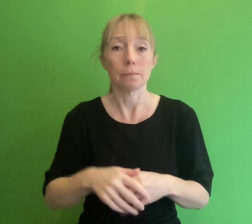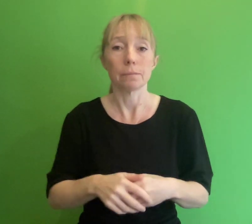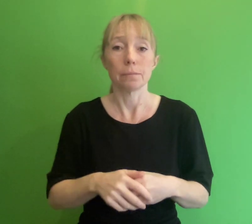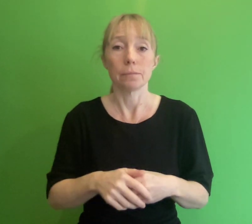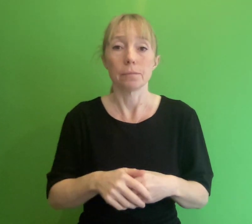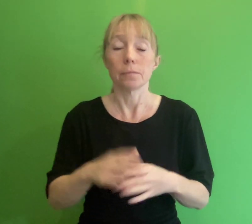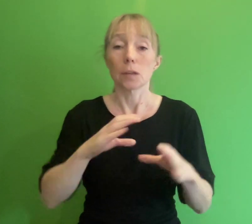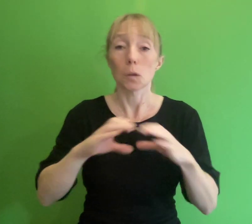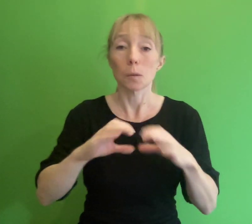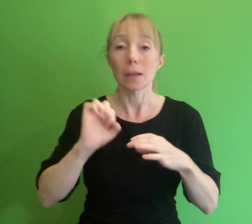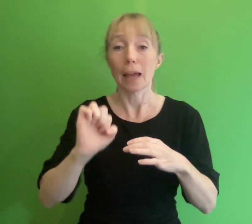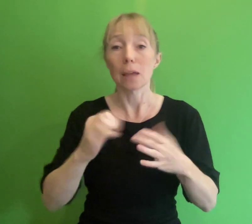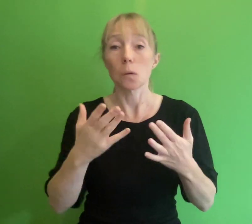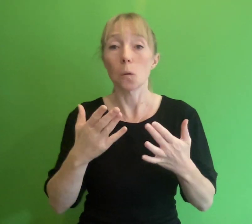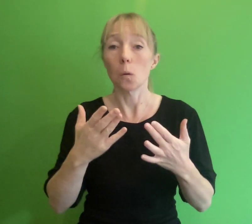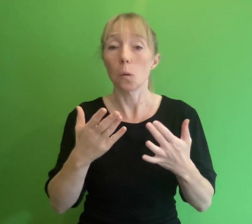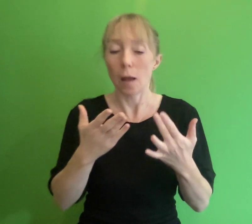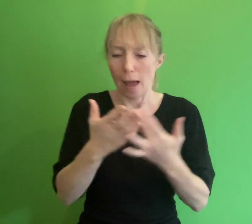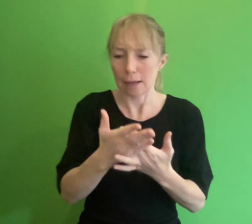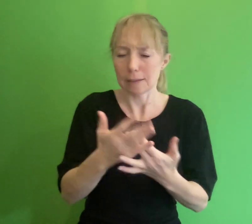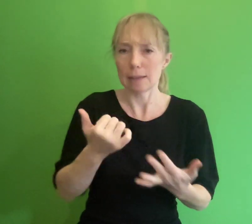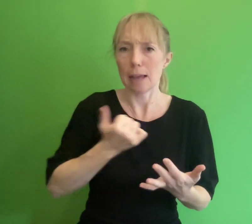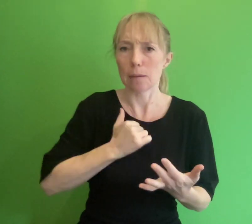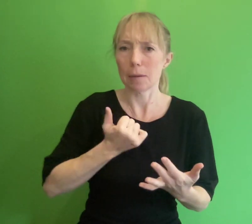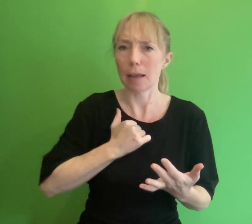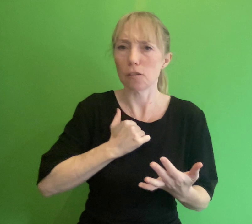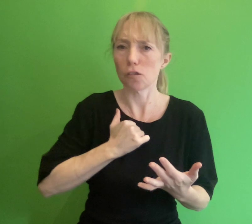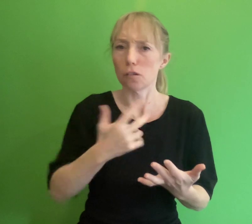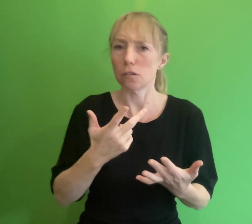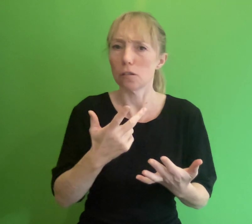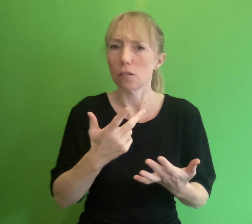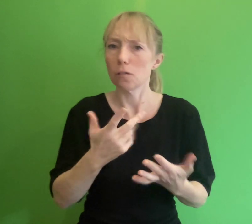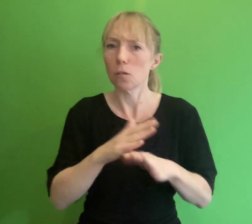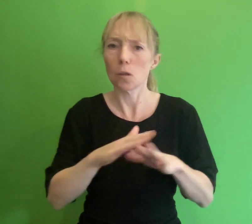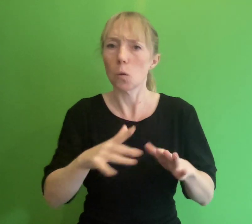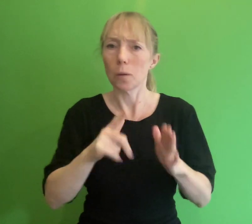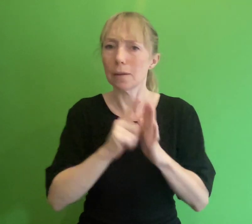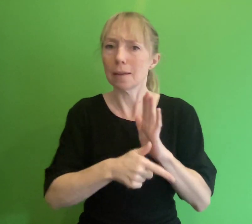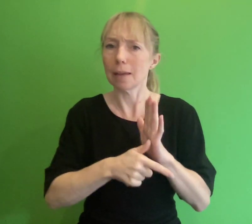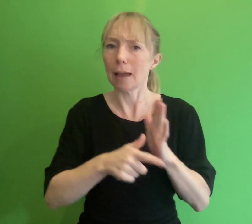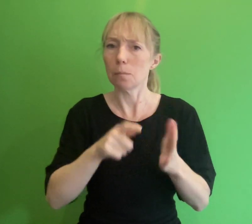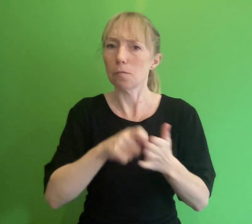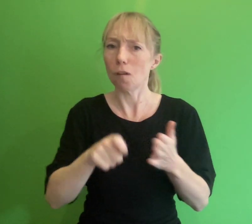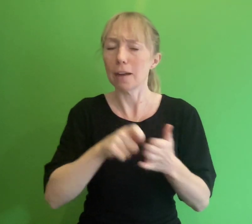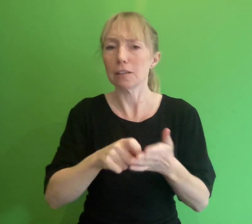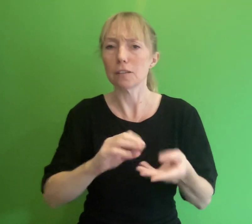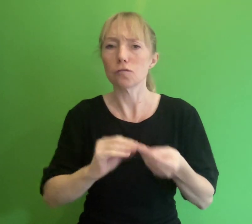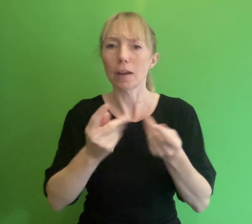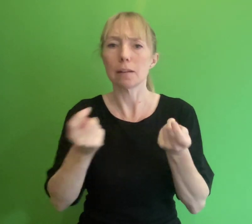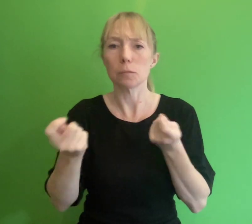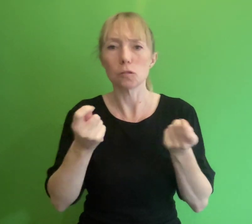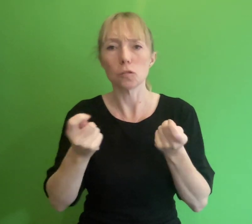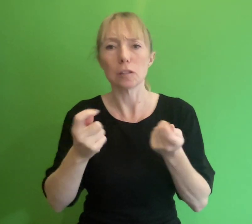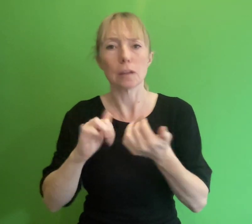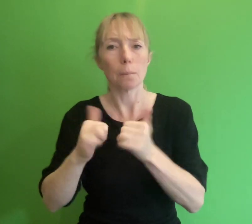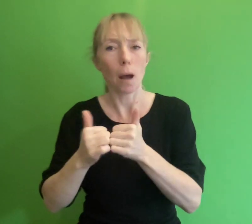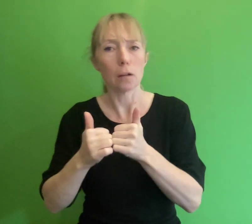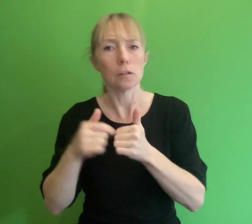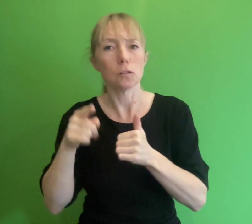Communicate your access expectations to the non-disabled writers, creative producers and partners you work with, which